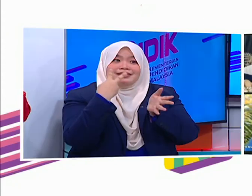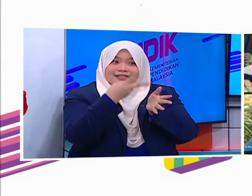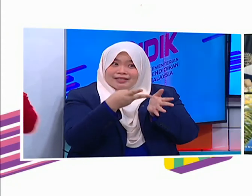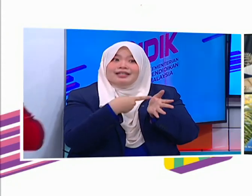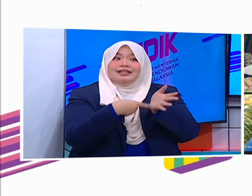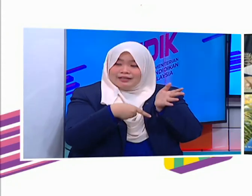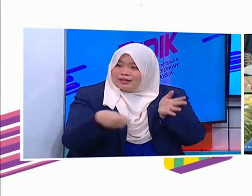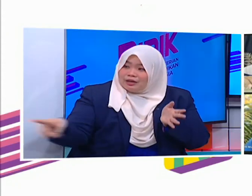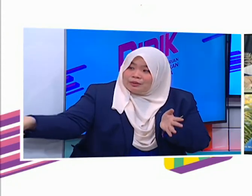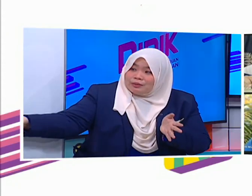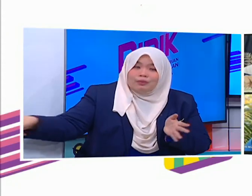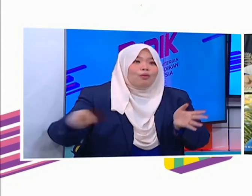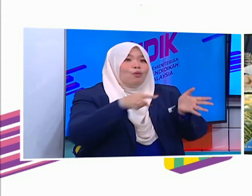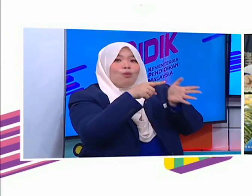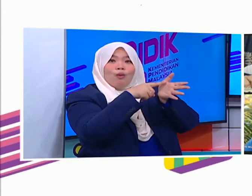See.